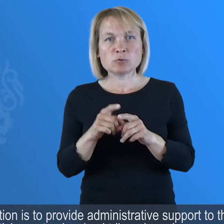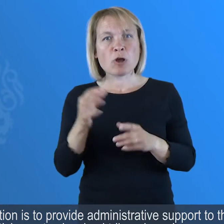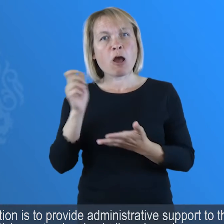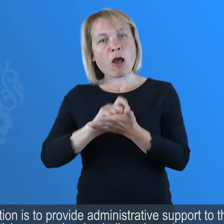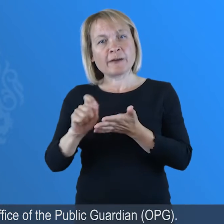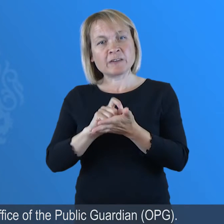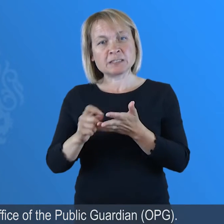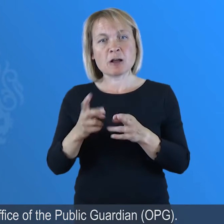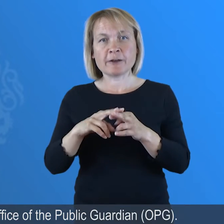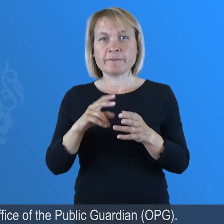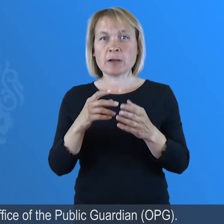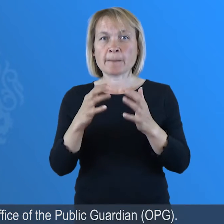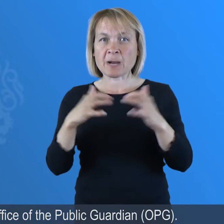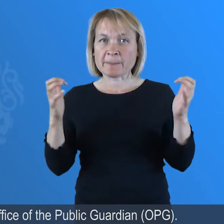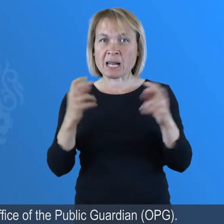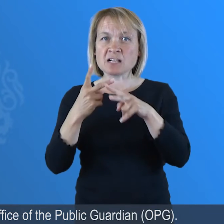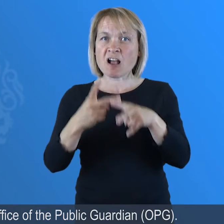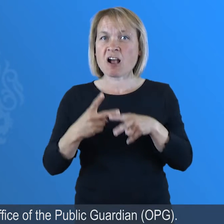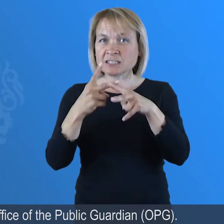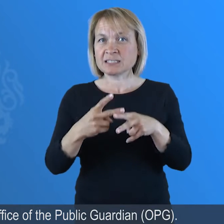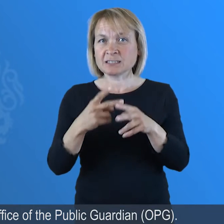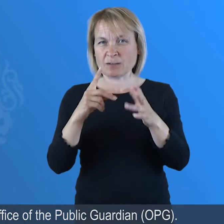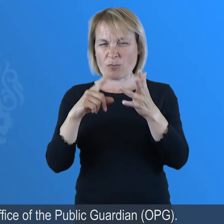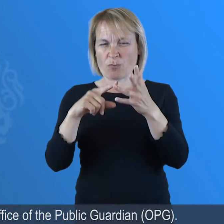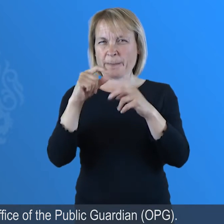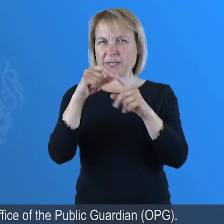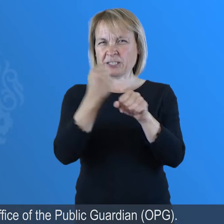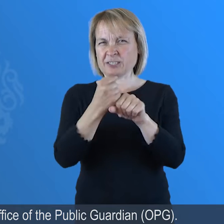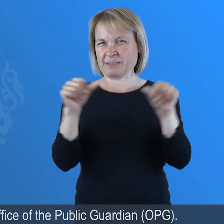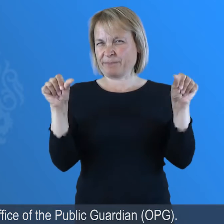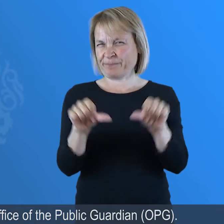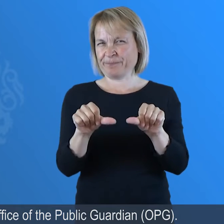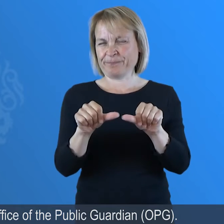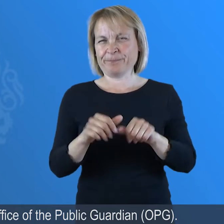Office of the Public Guardian, OPG.